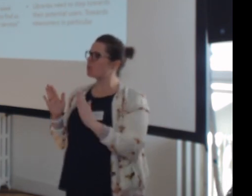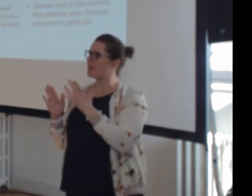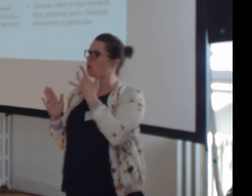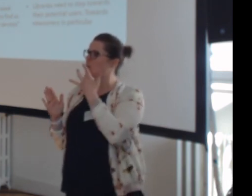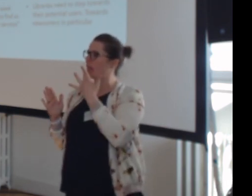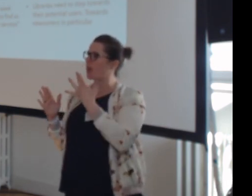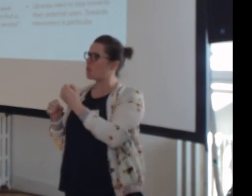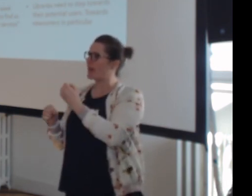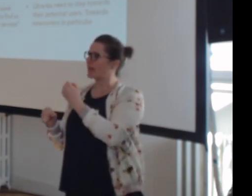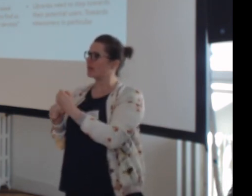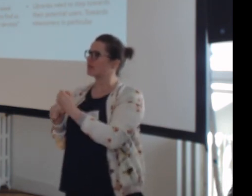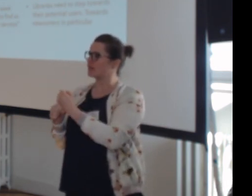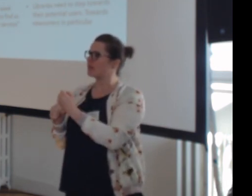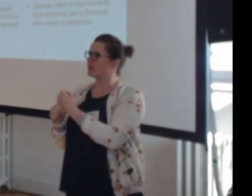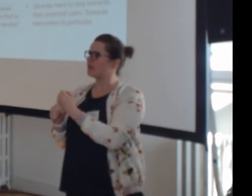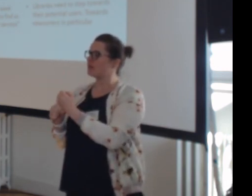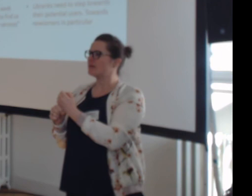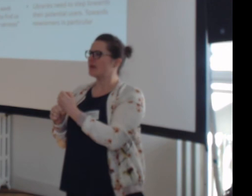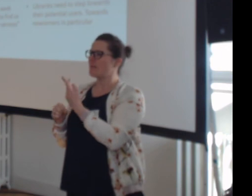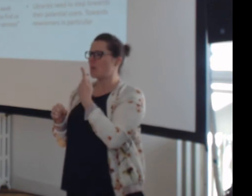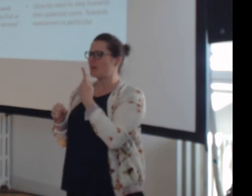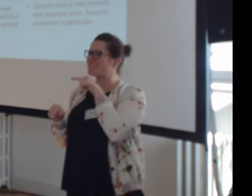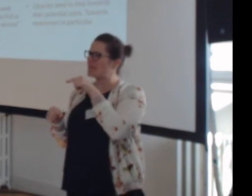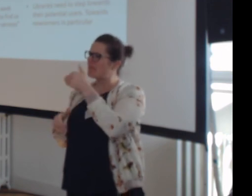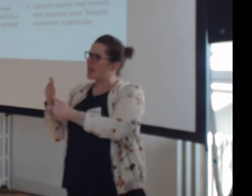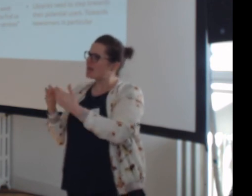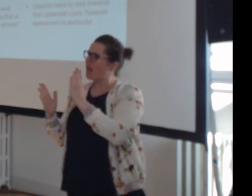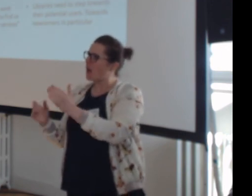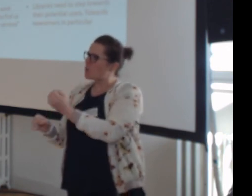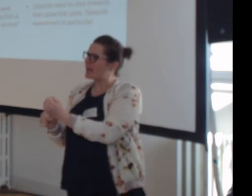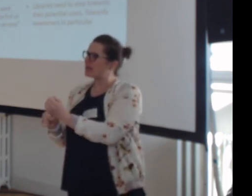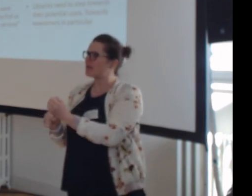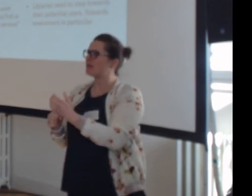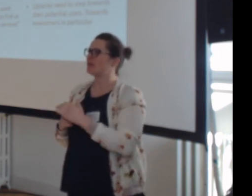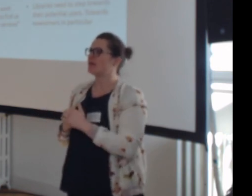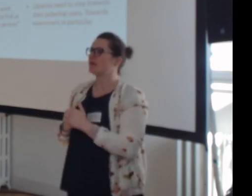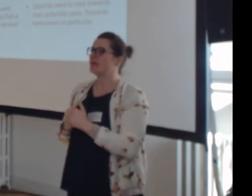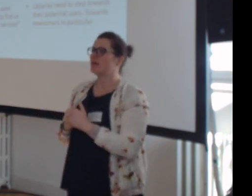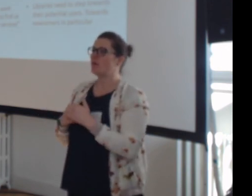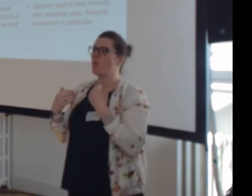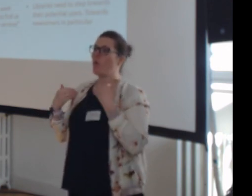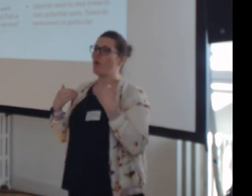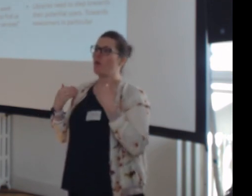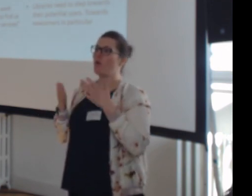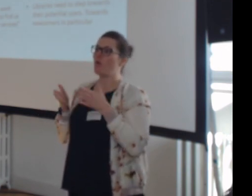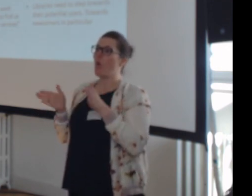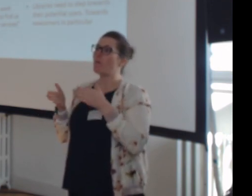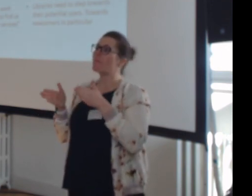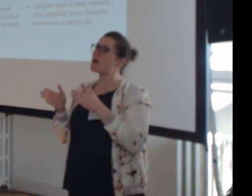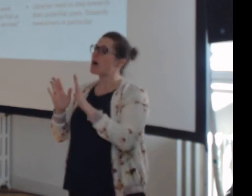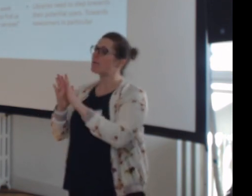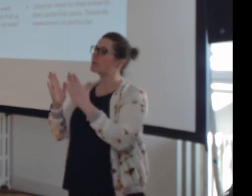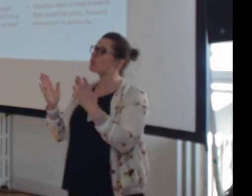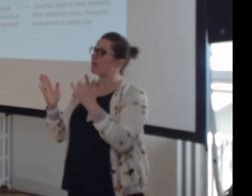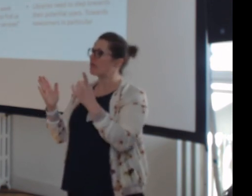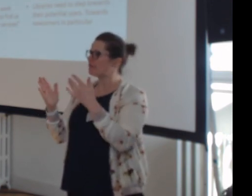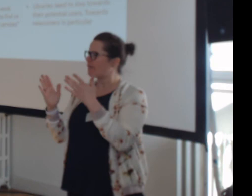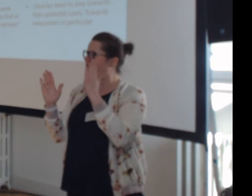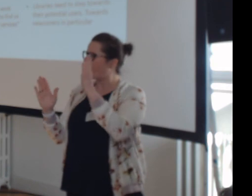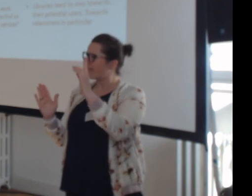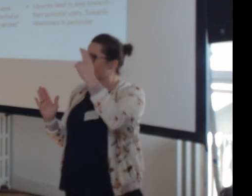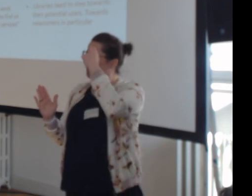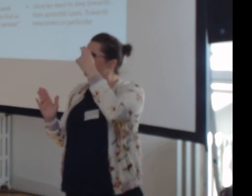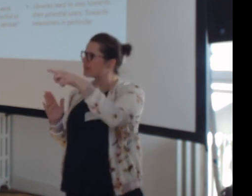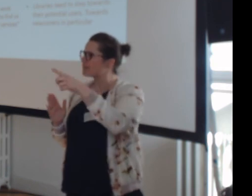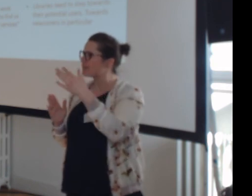We try to work in this manner already, and I think many people working in public libraries will recognize this.